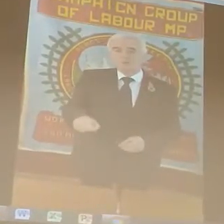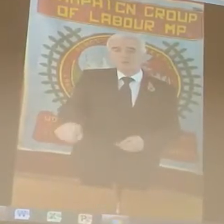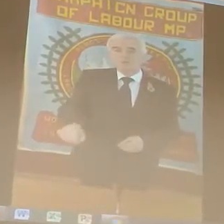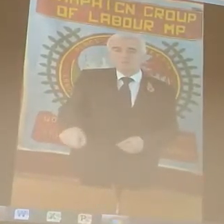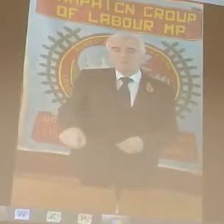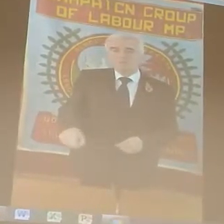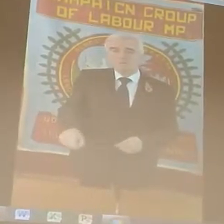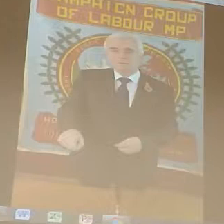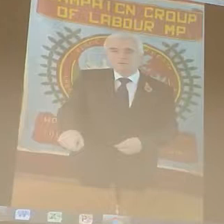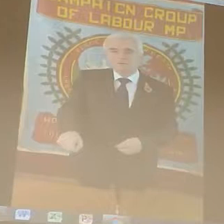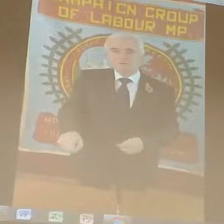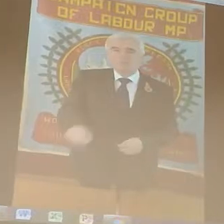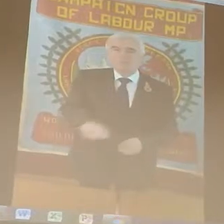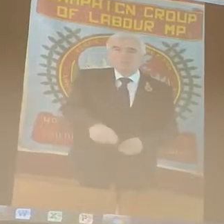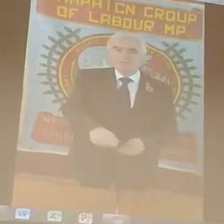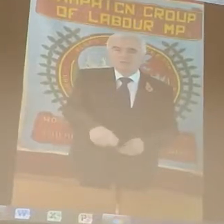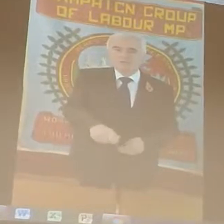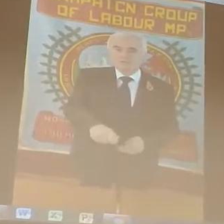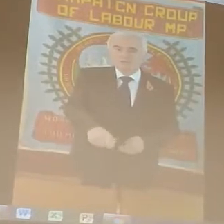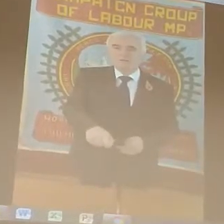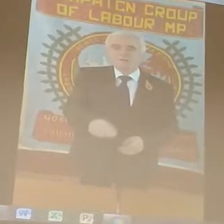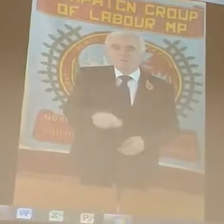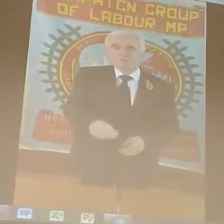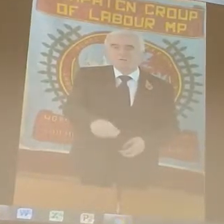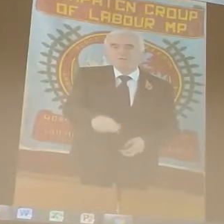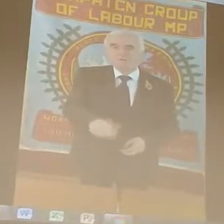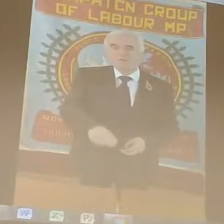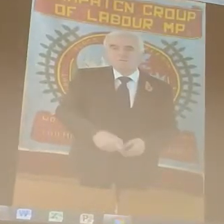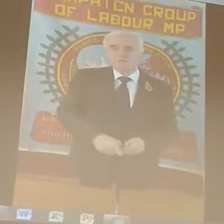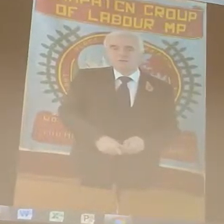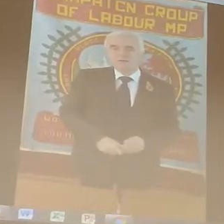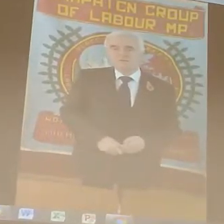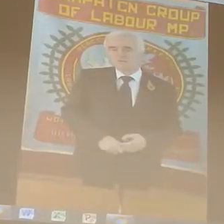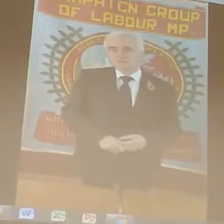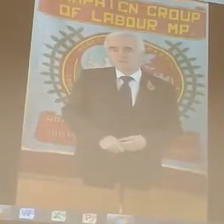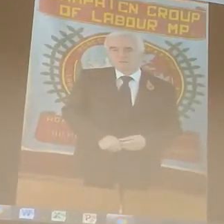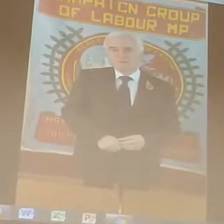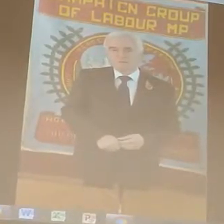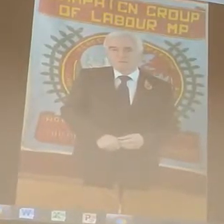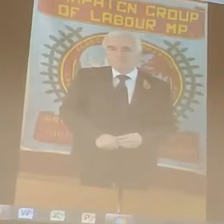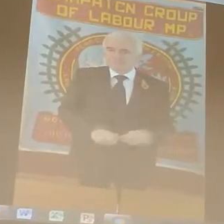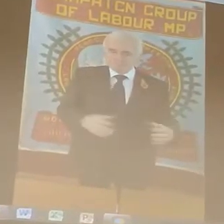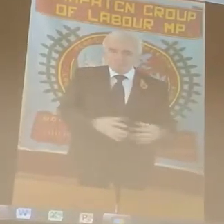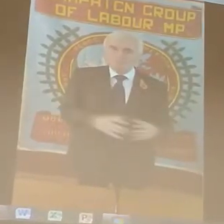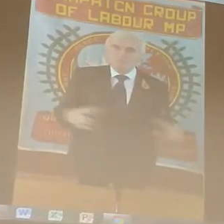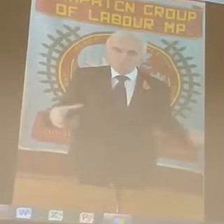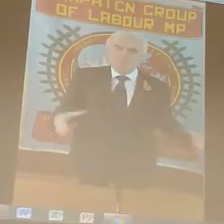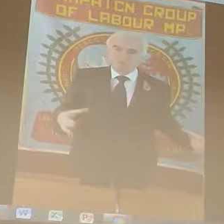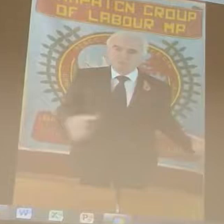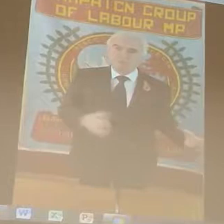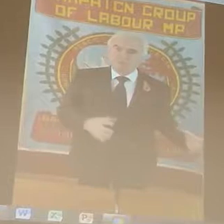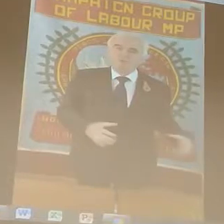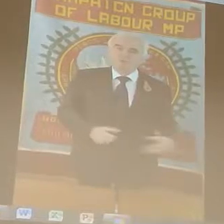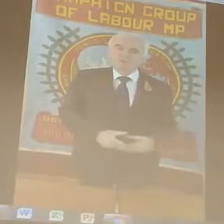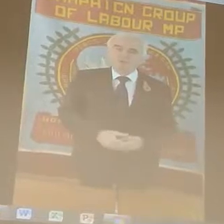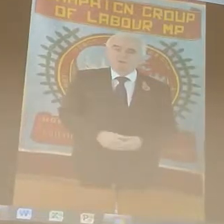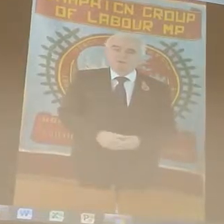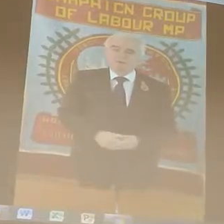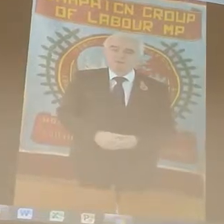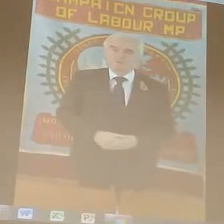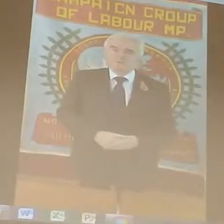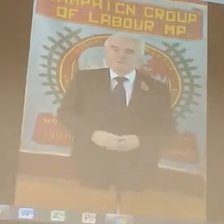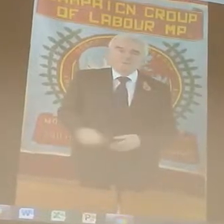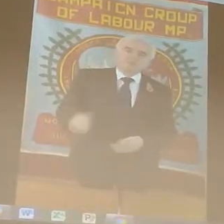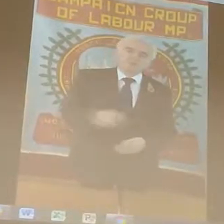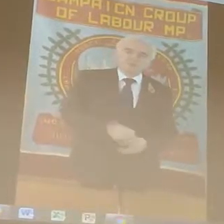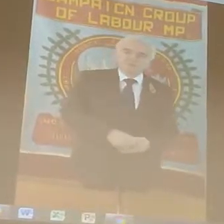many disabled young people the opportunities of living a full and fruitful life as a result of that. I think we've got to expose all that's